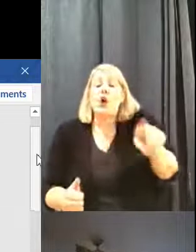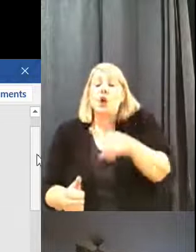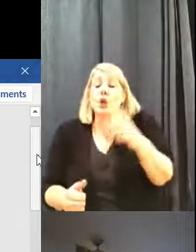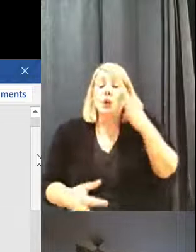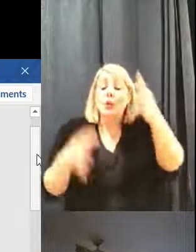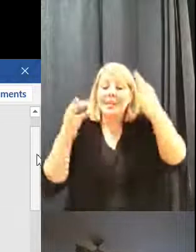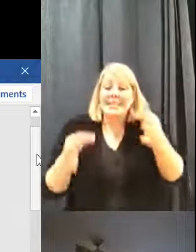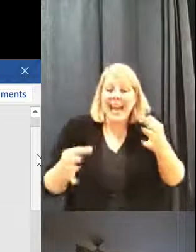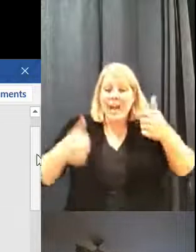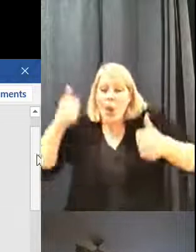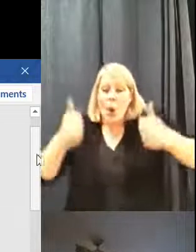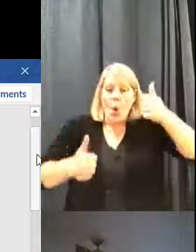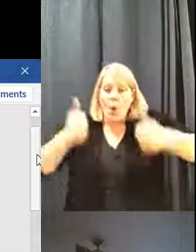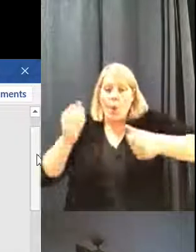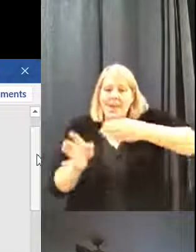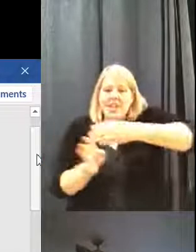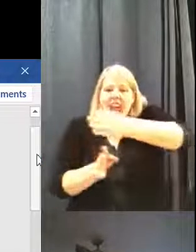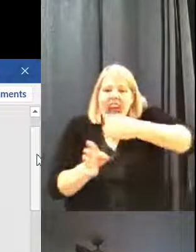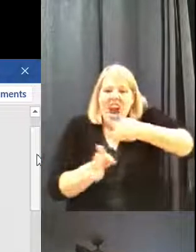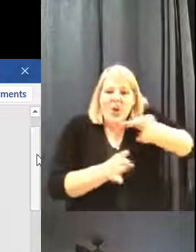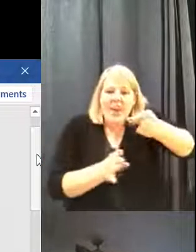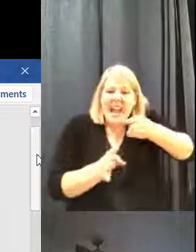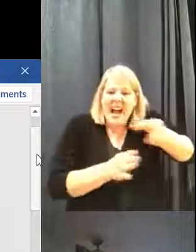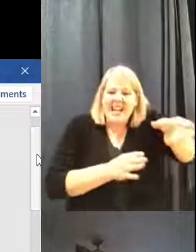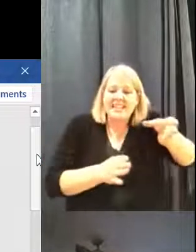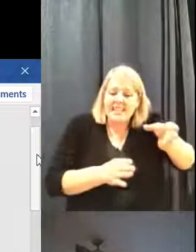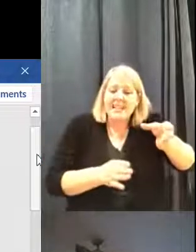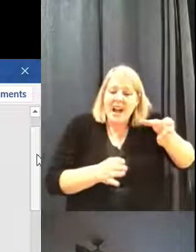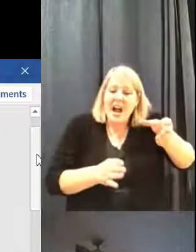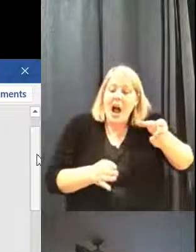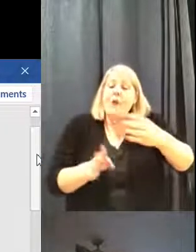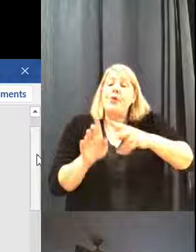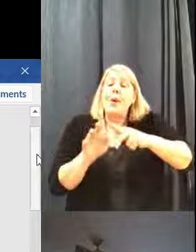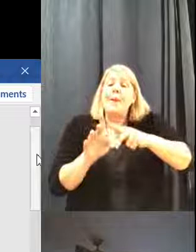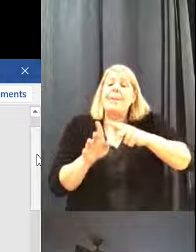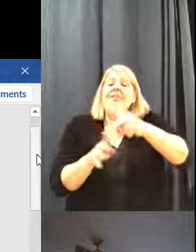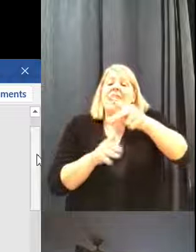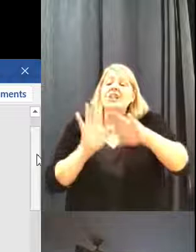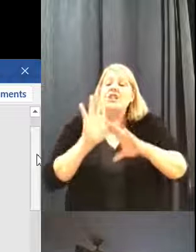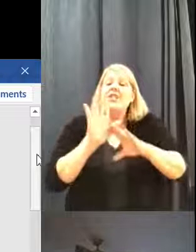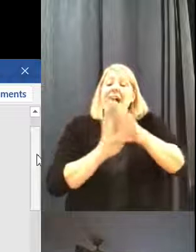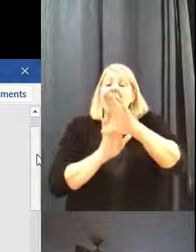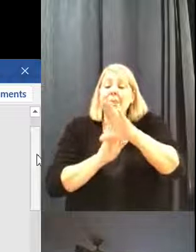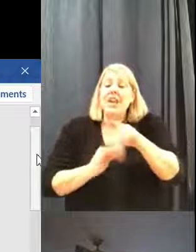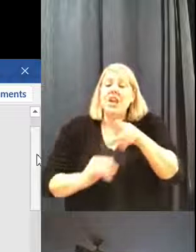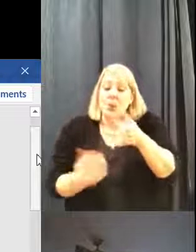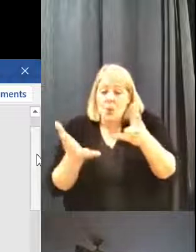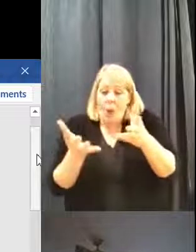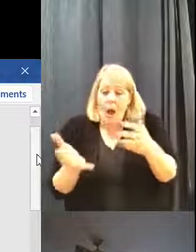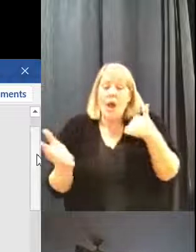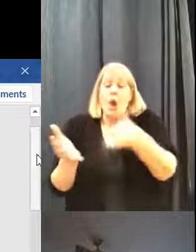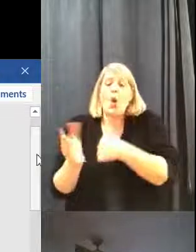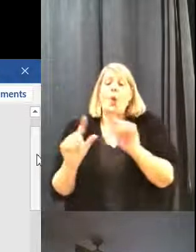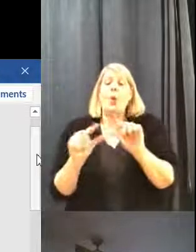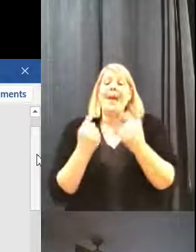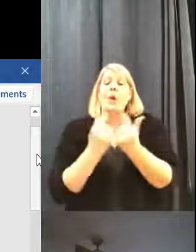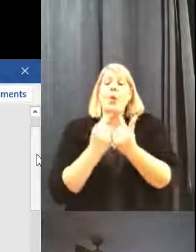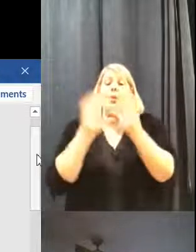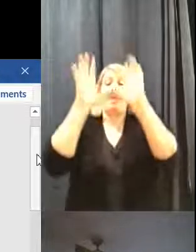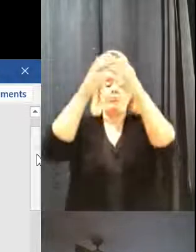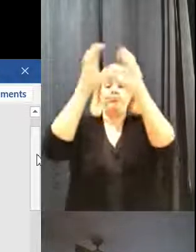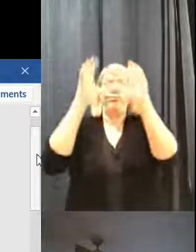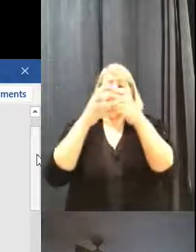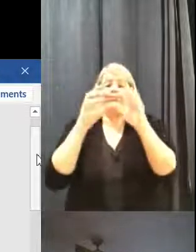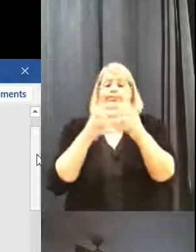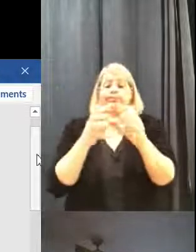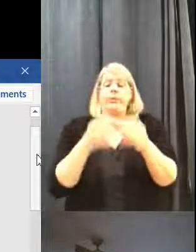areas of maybe, professional development different individuals need, we've grouped the courses. We call them course bundles. So